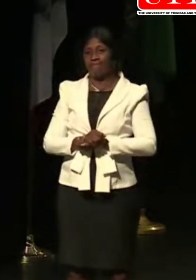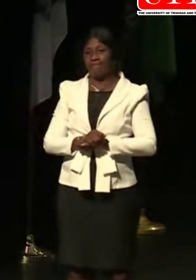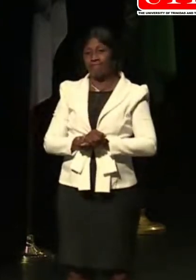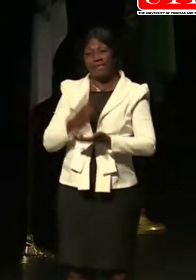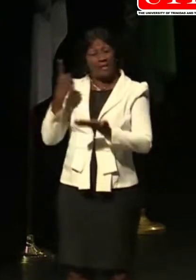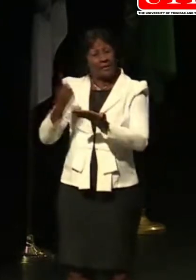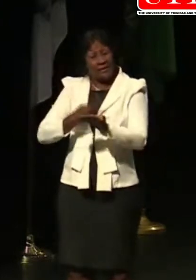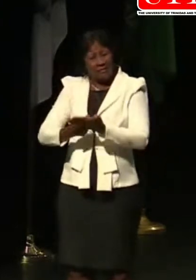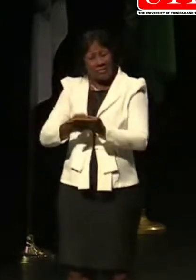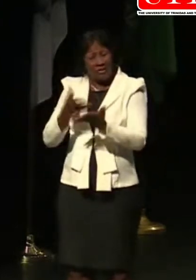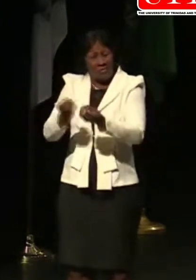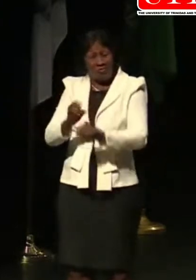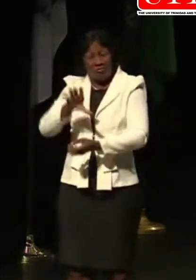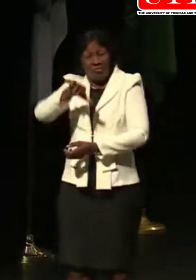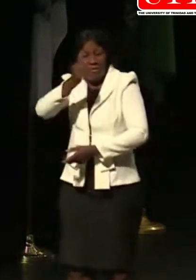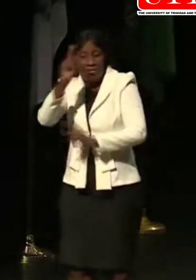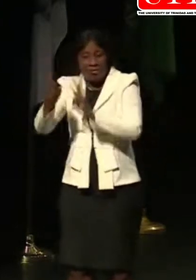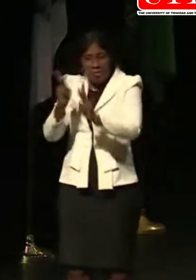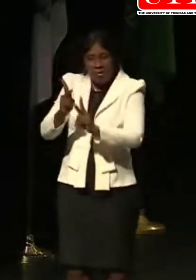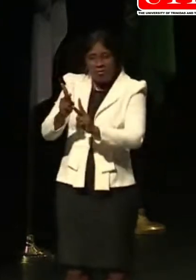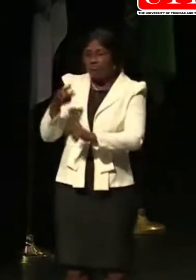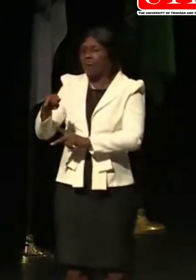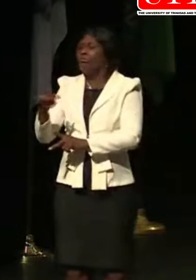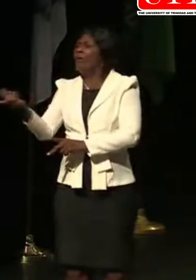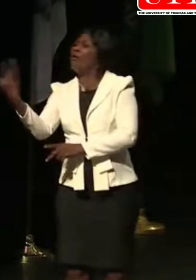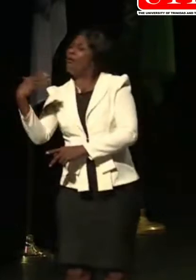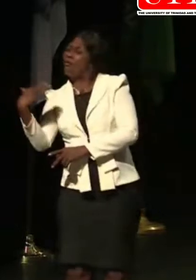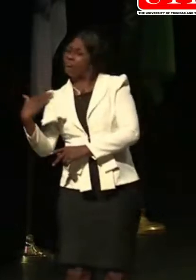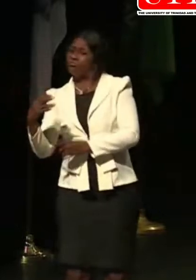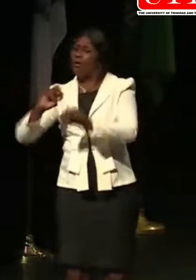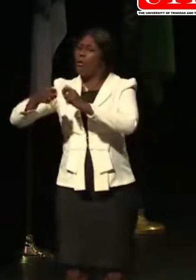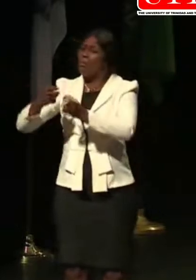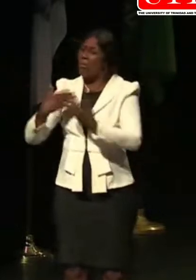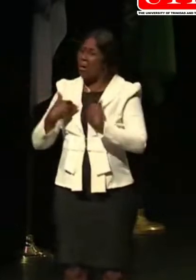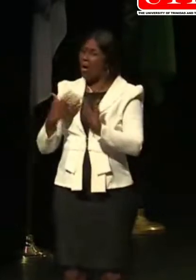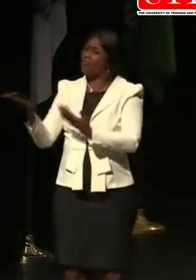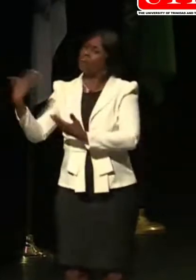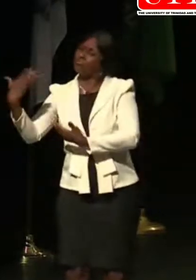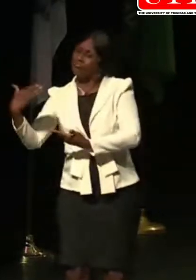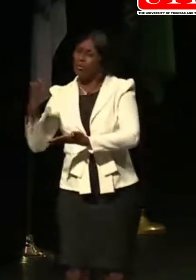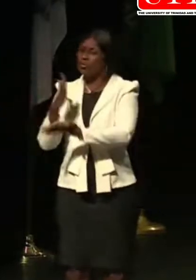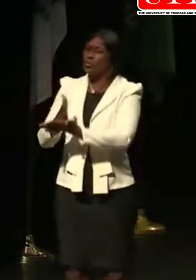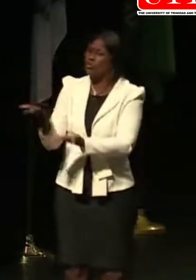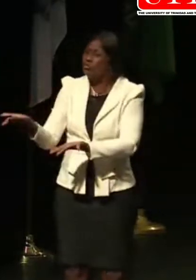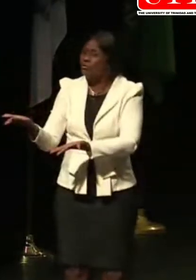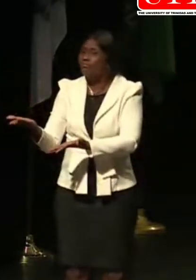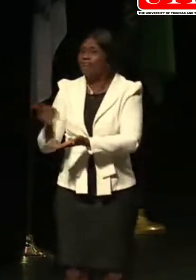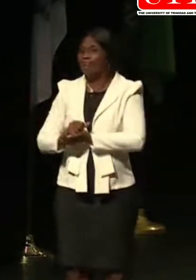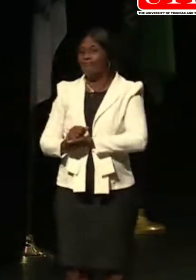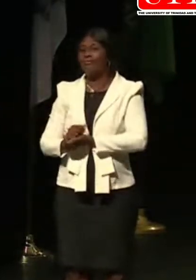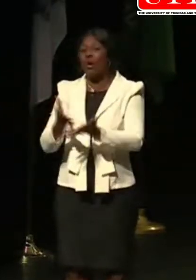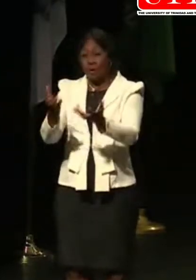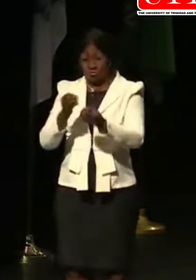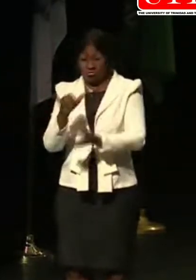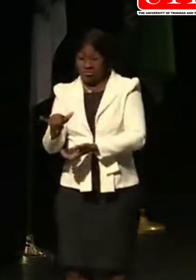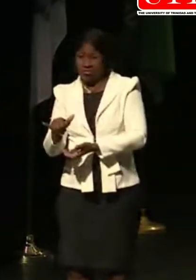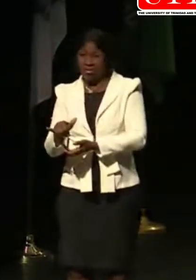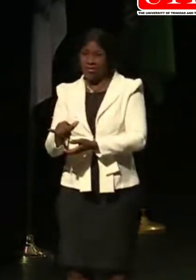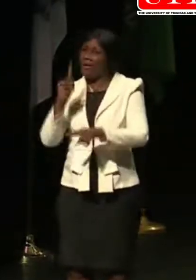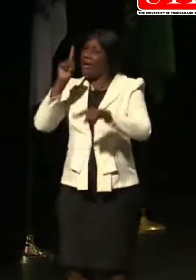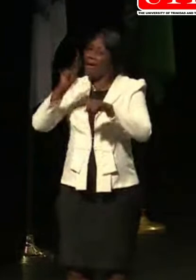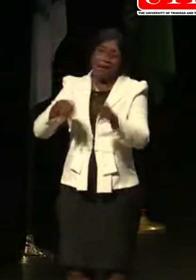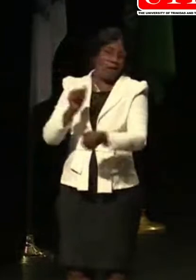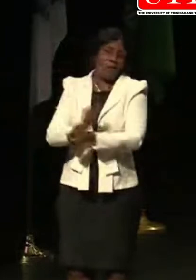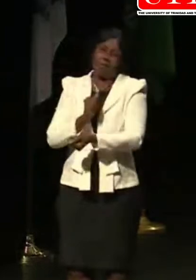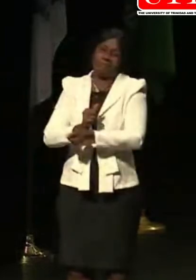for us. And we all want to give it to the politician and ask them, or the trade union leader, or the pundit,